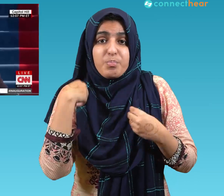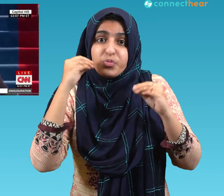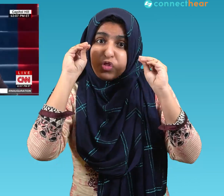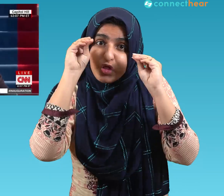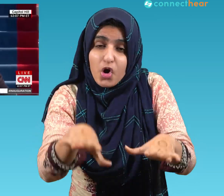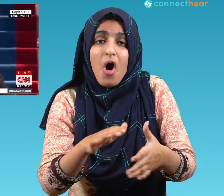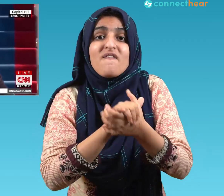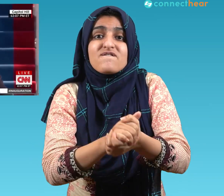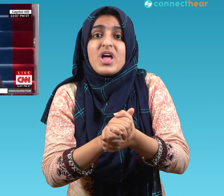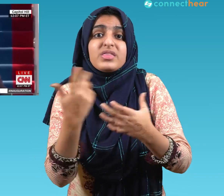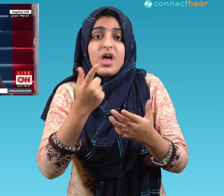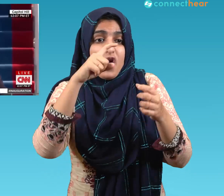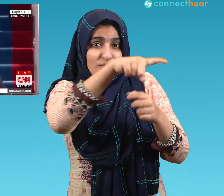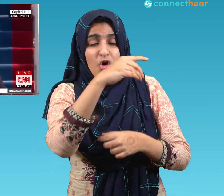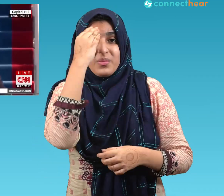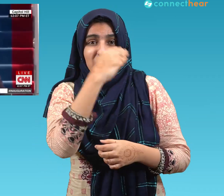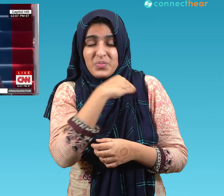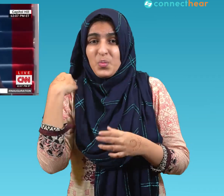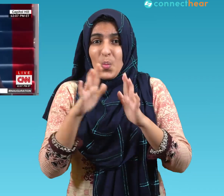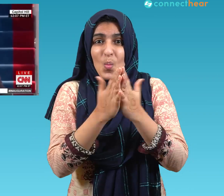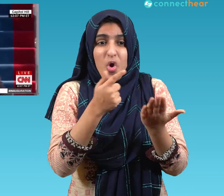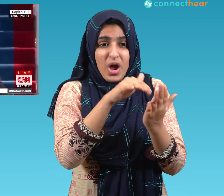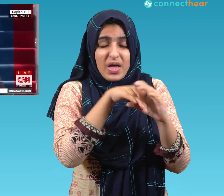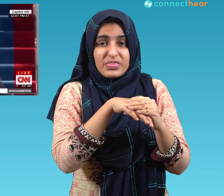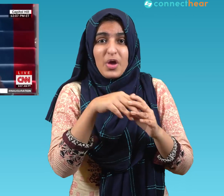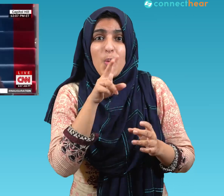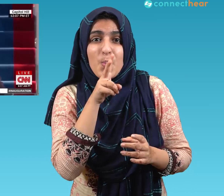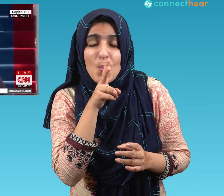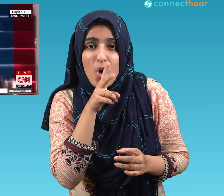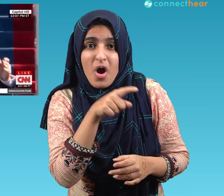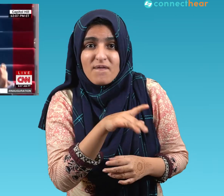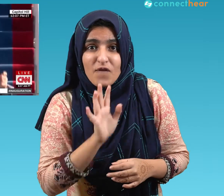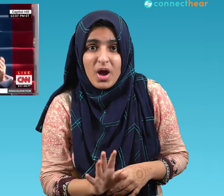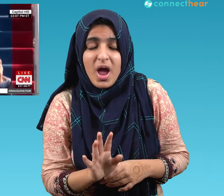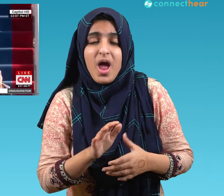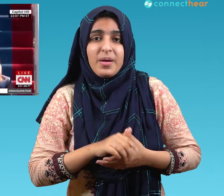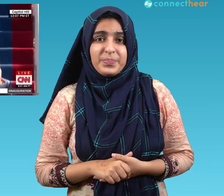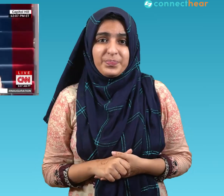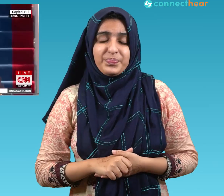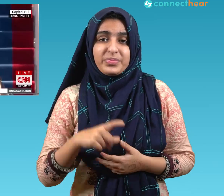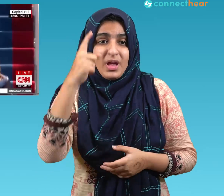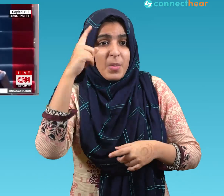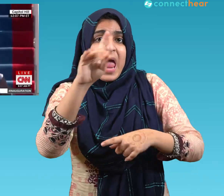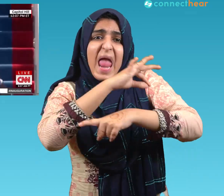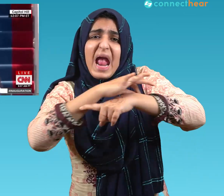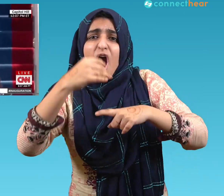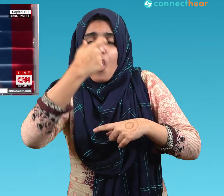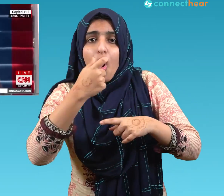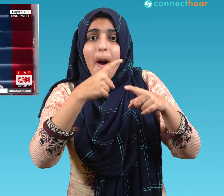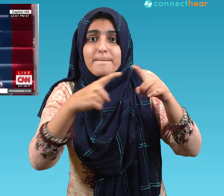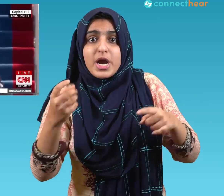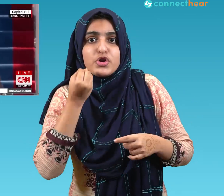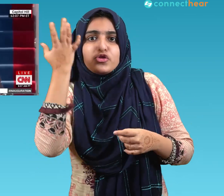weeping may endure for a night, but joy cometh in the morning. We will get through this